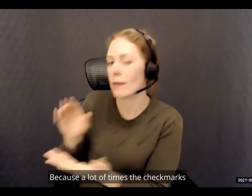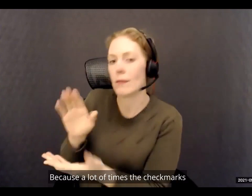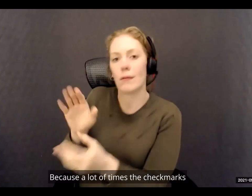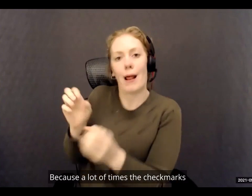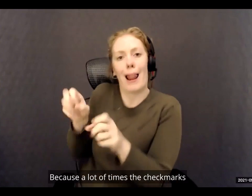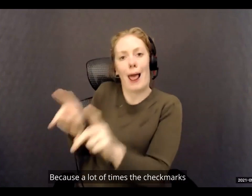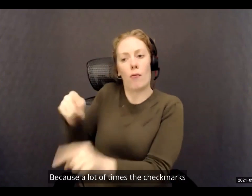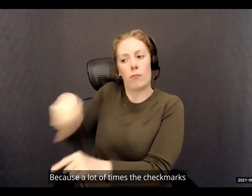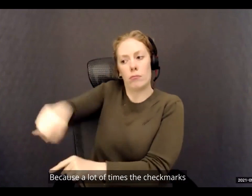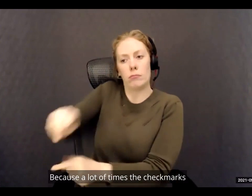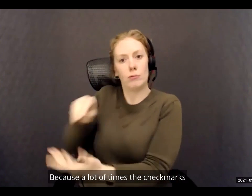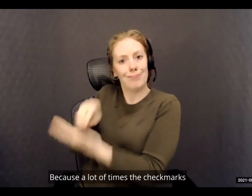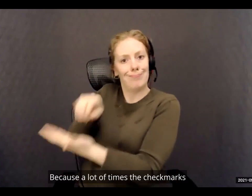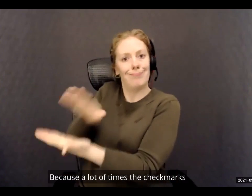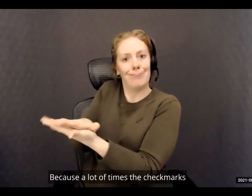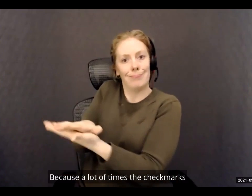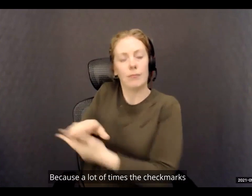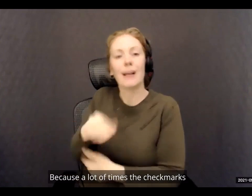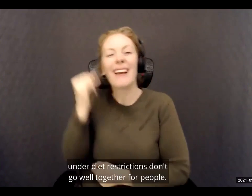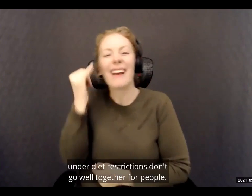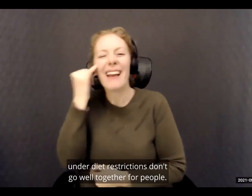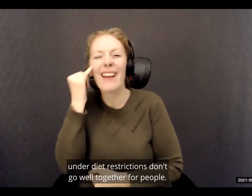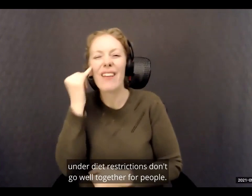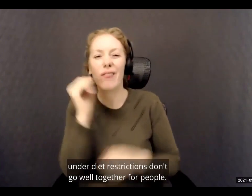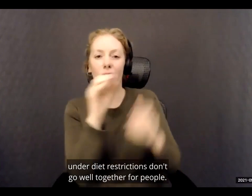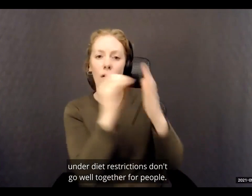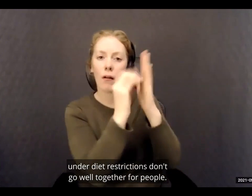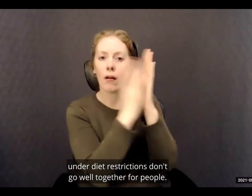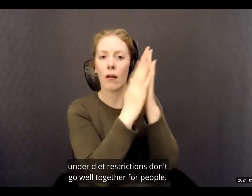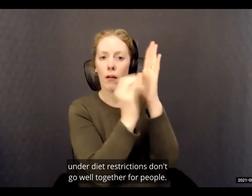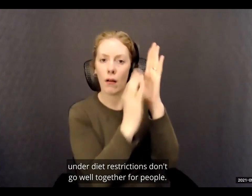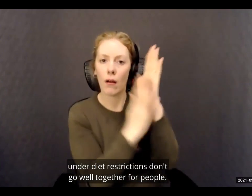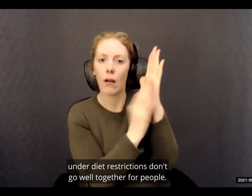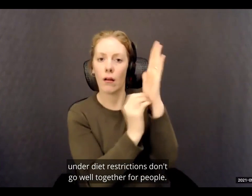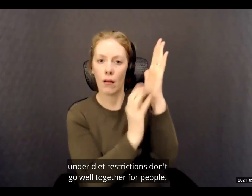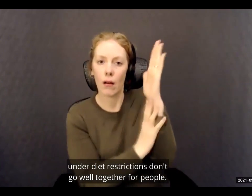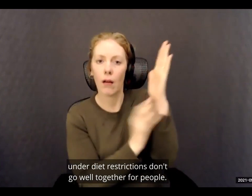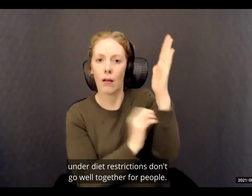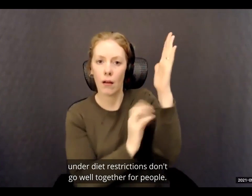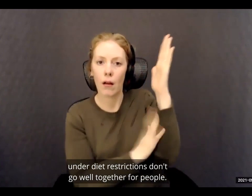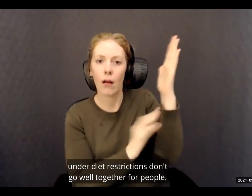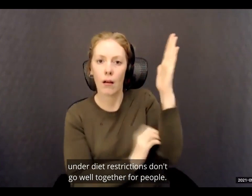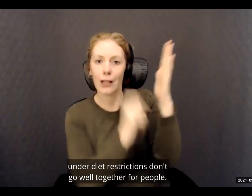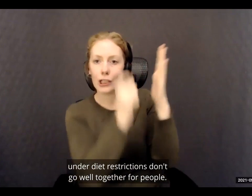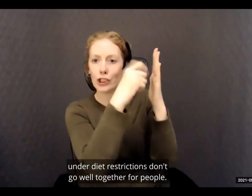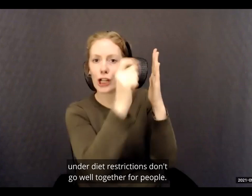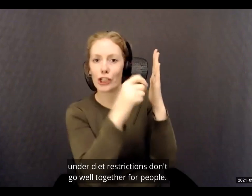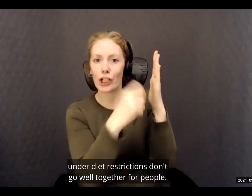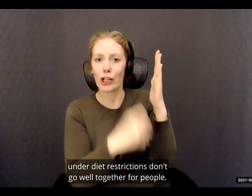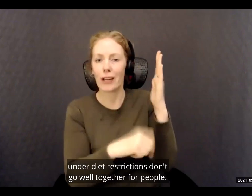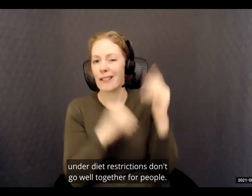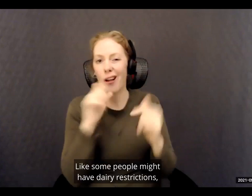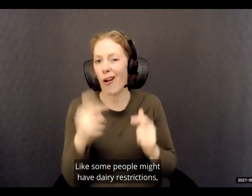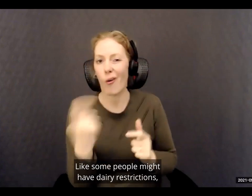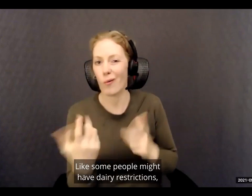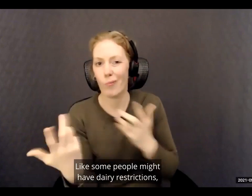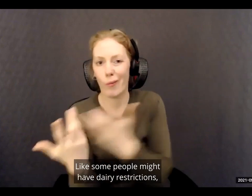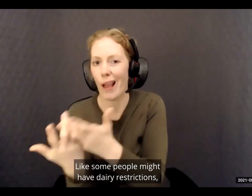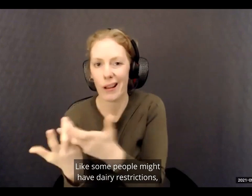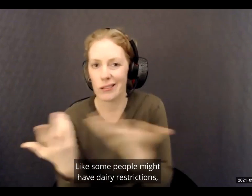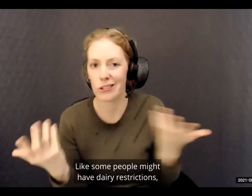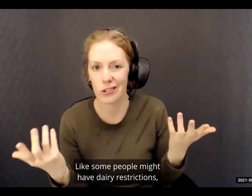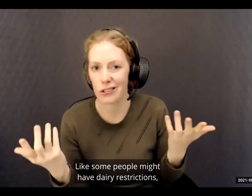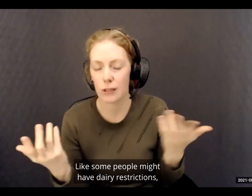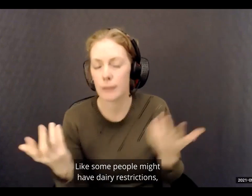Because a lot of times the check marks under diet restrictions don't go well together for people. Like some